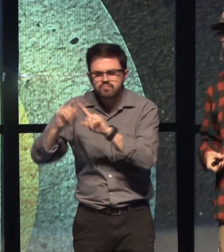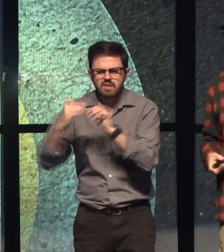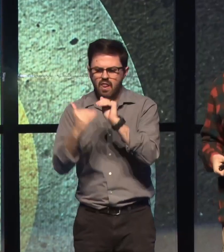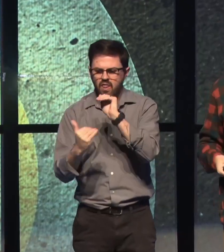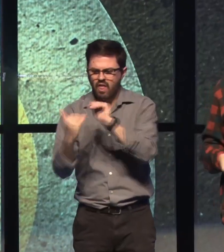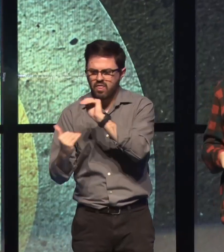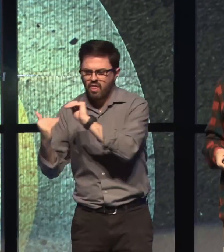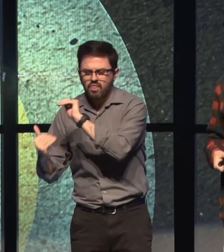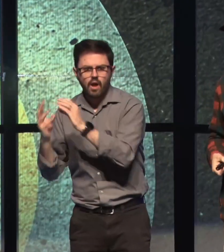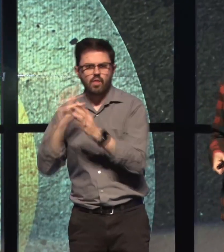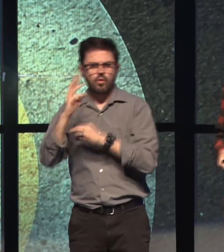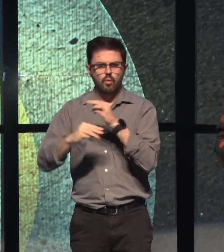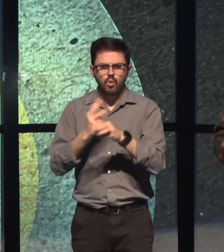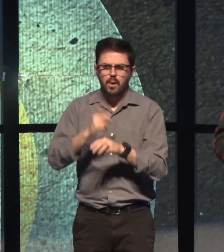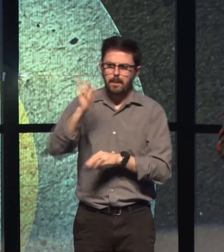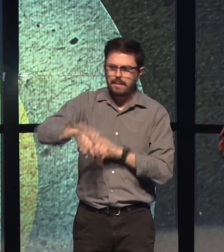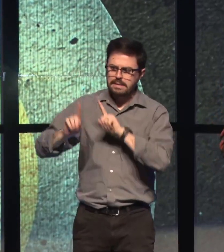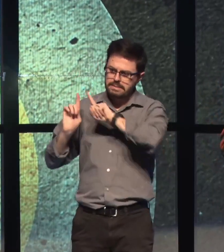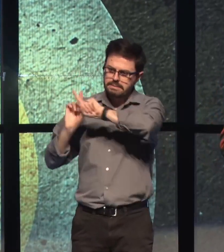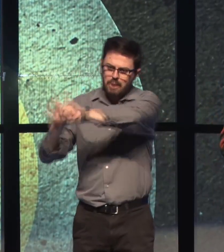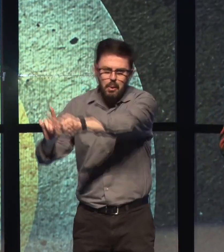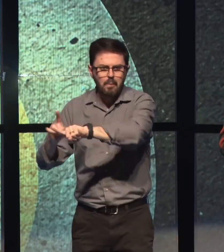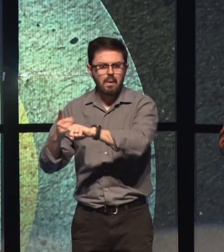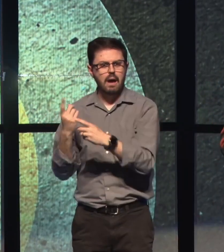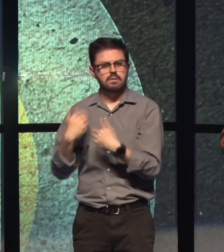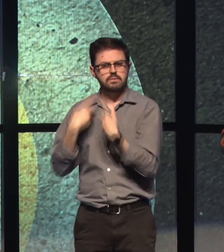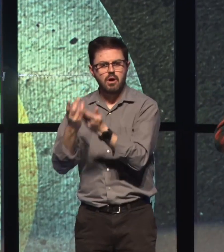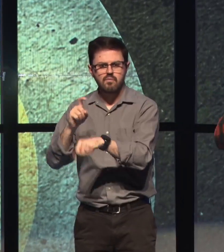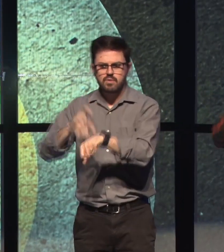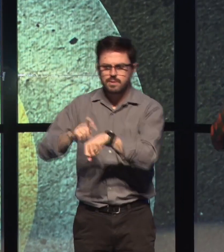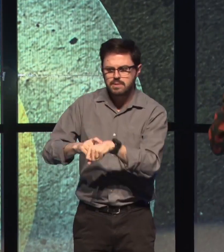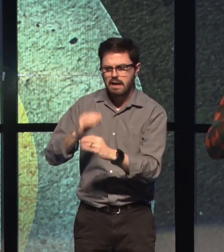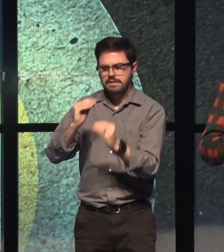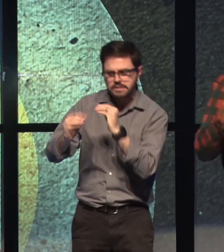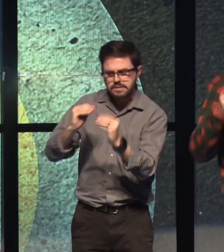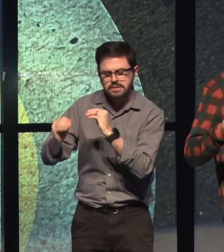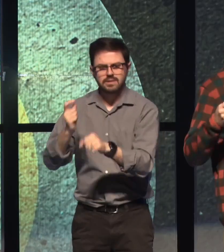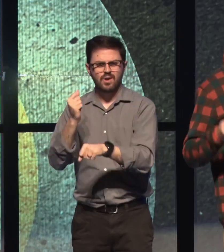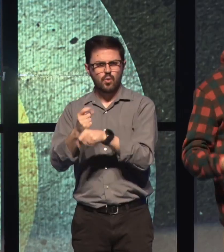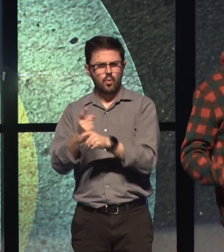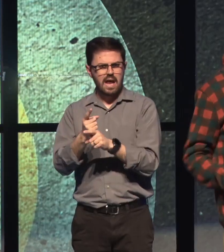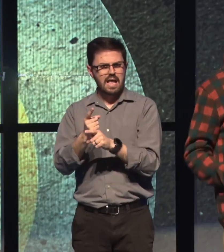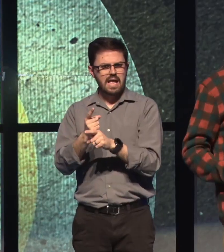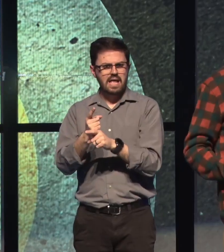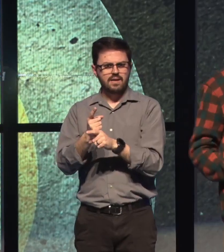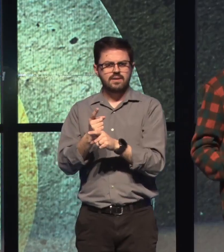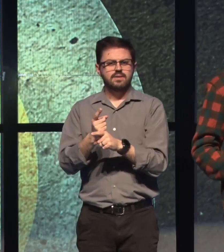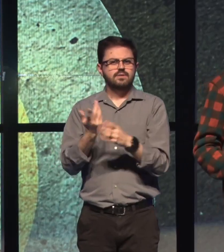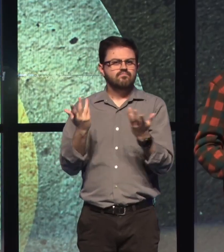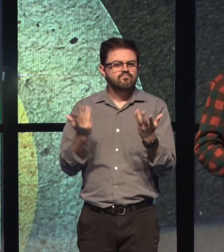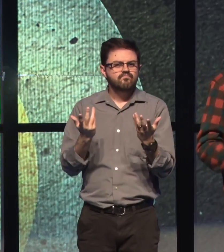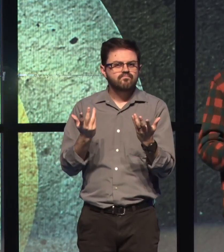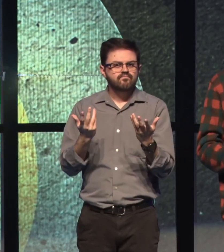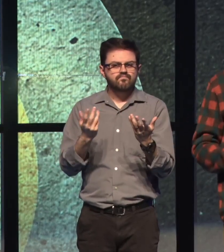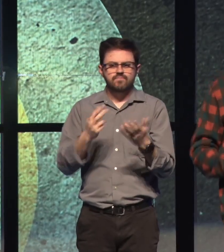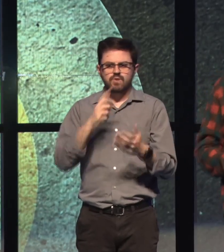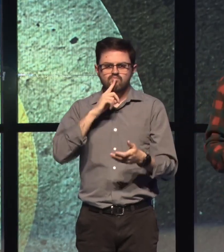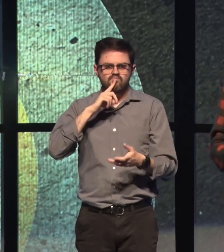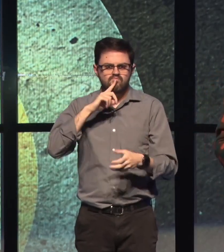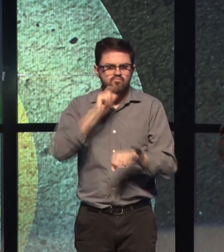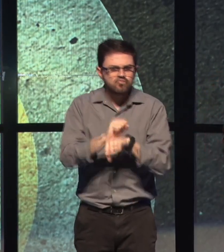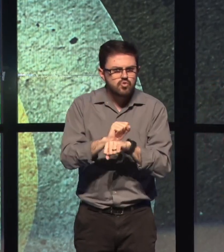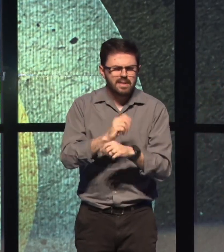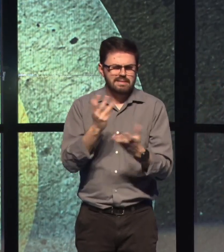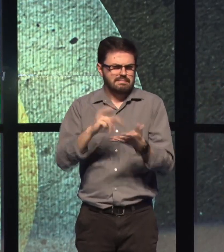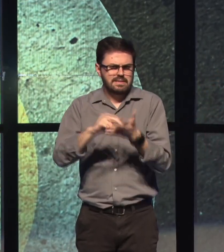you fix them and you give yourself to them. What does it actually mean to live for Christ? Well, it means you got to